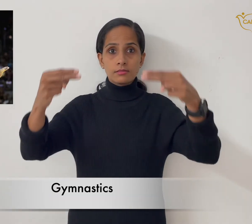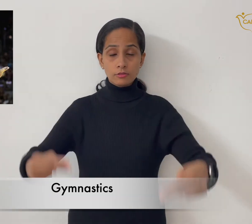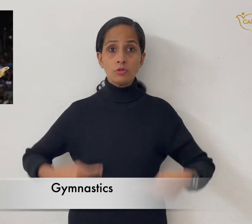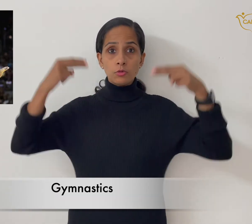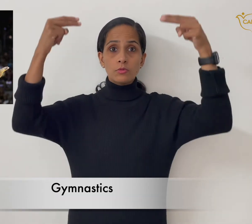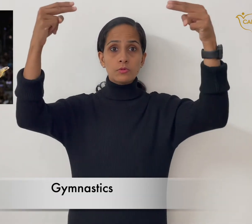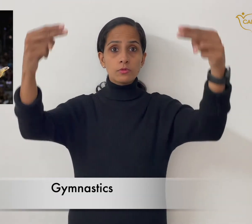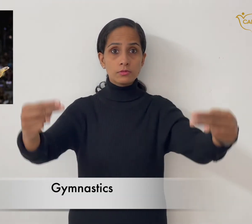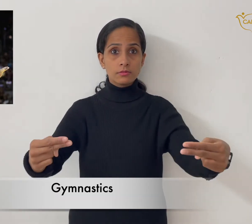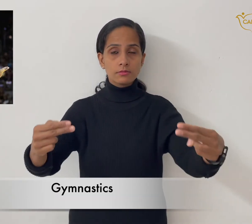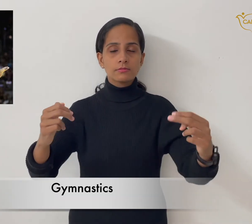Gymnastics.